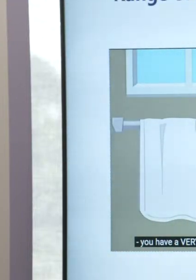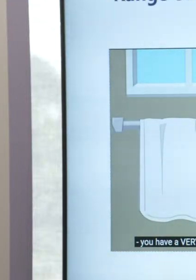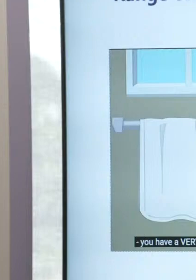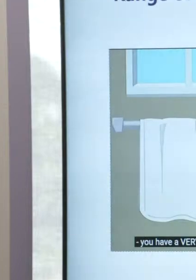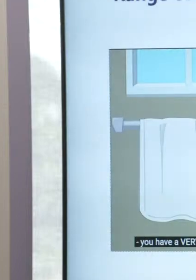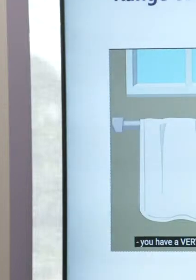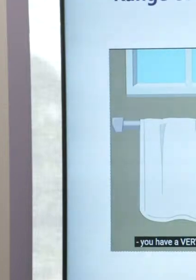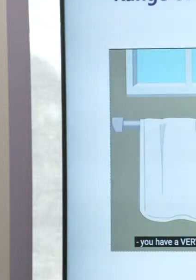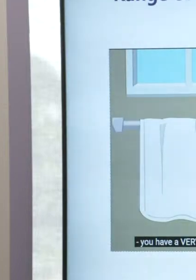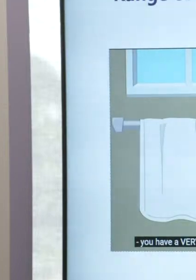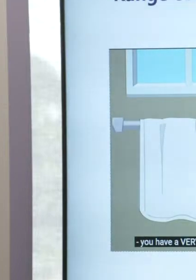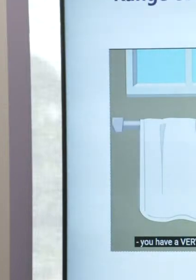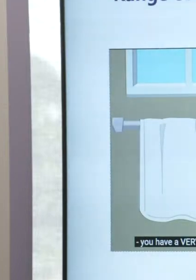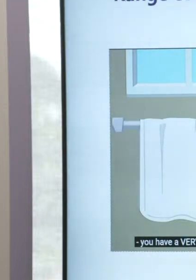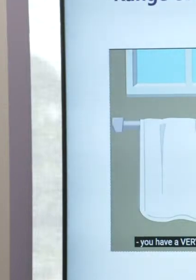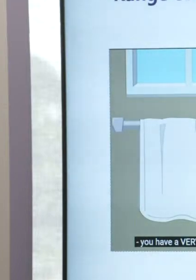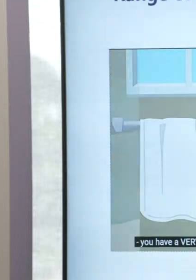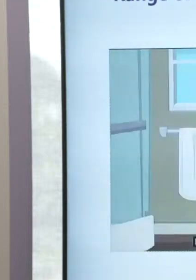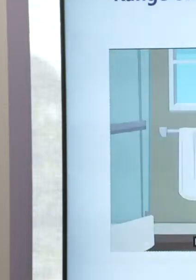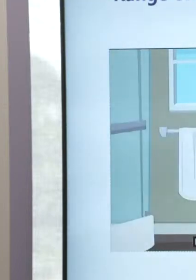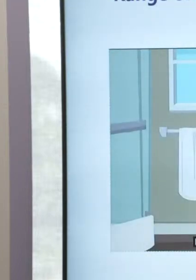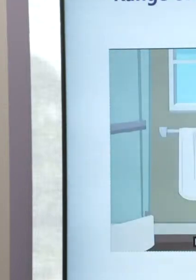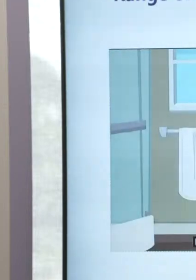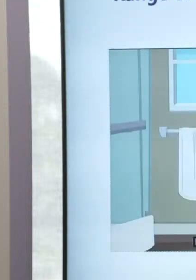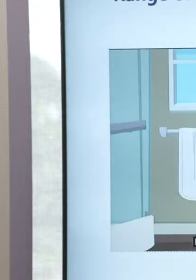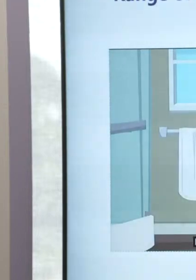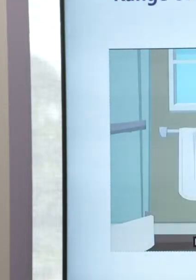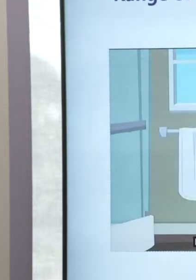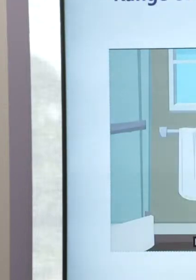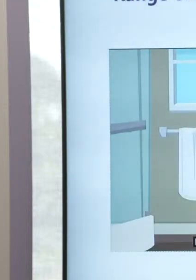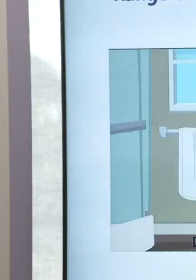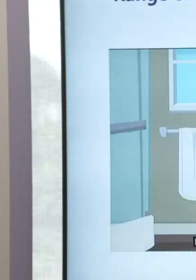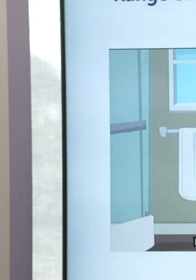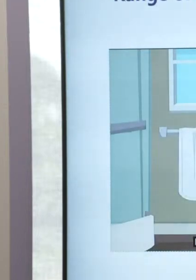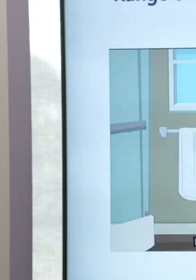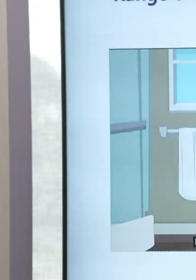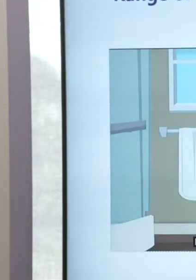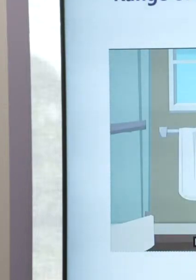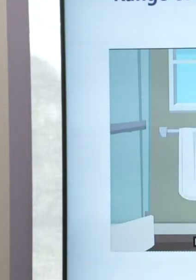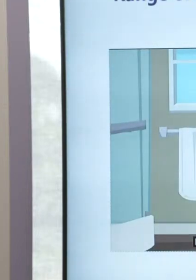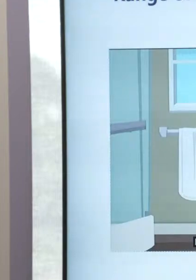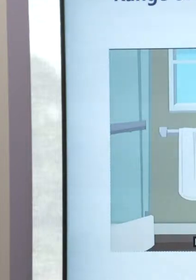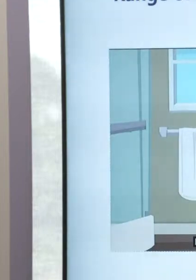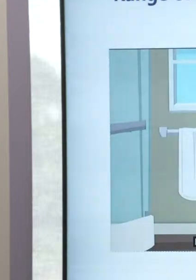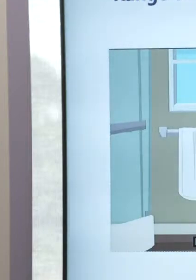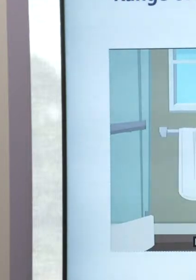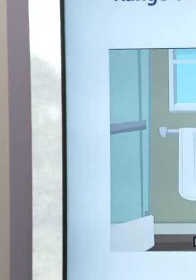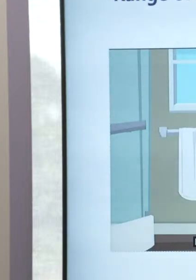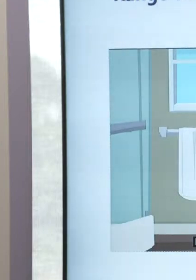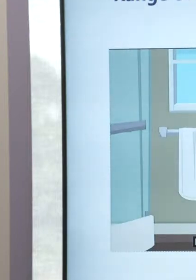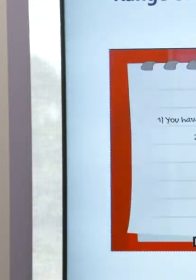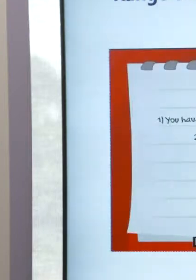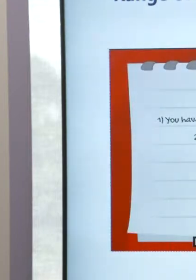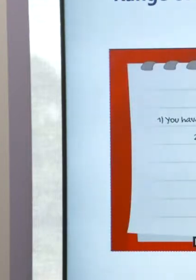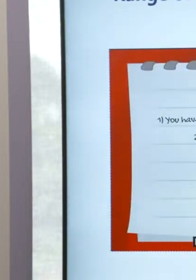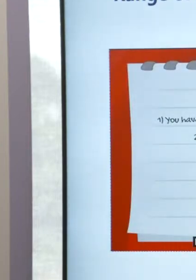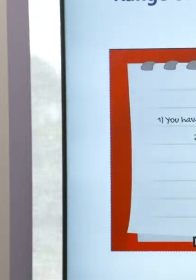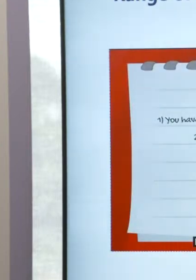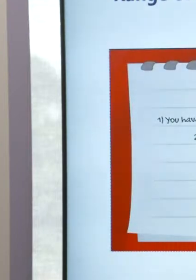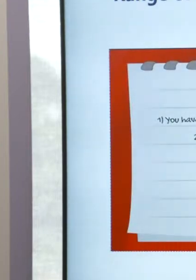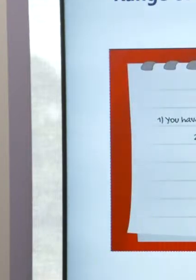peeing much, or are feeling lightheaded. Remember, if in doubt, give them a shout.